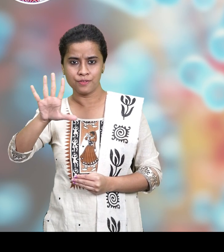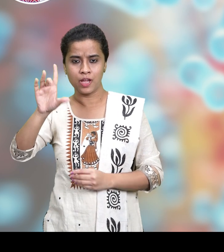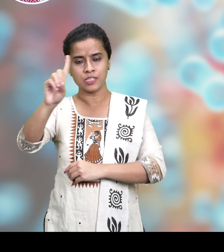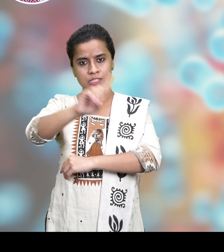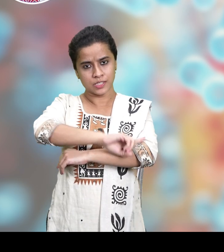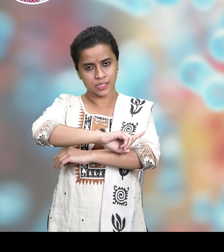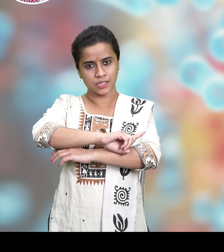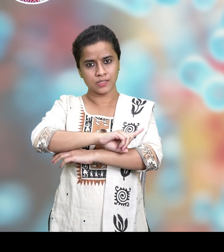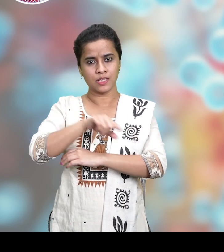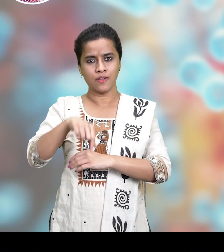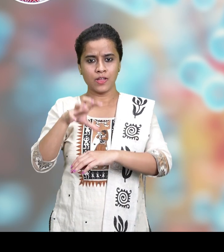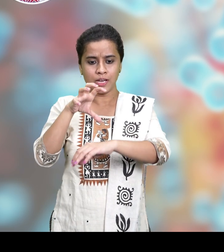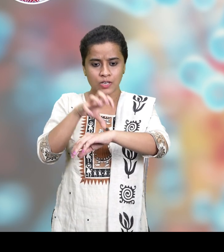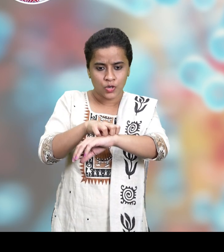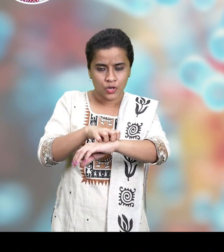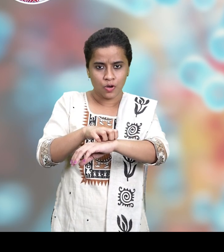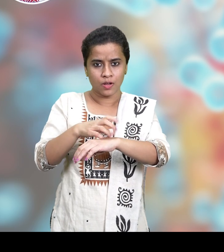of the dog bite.